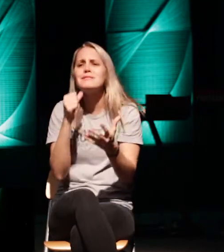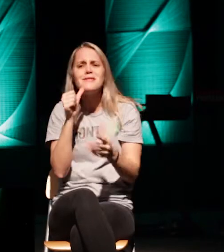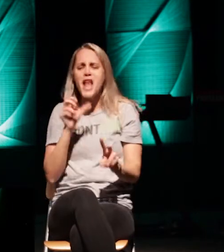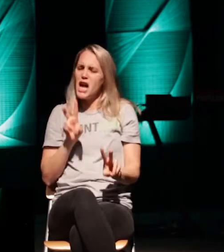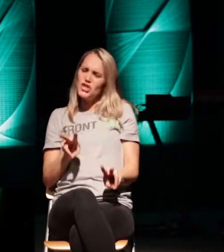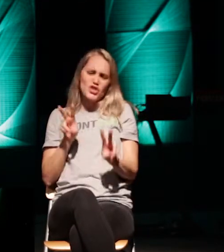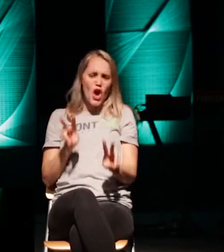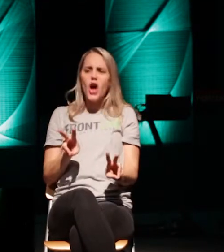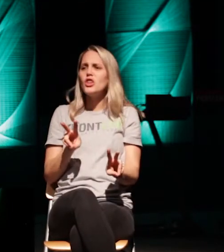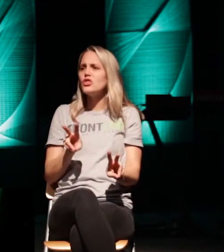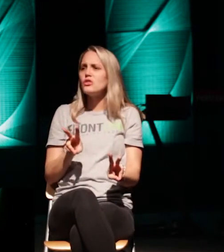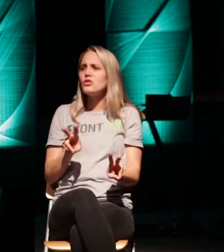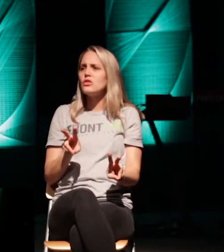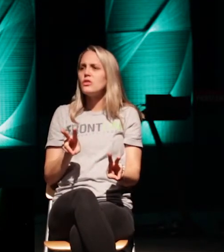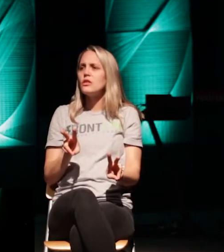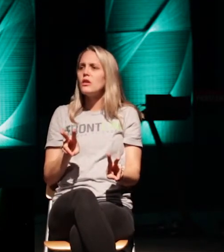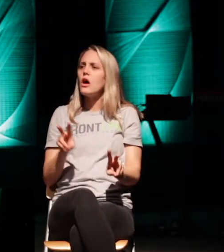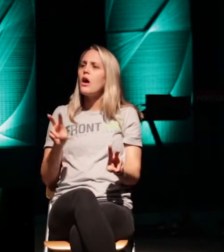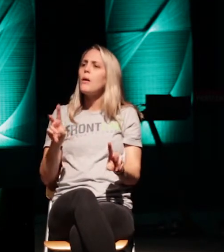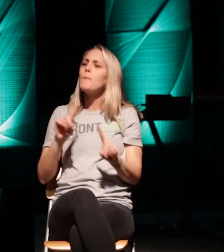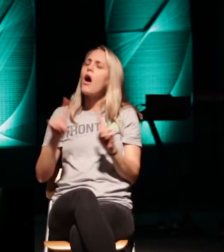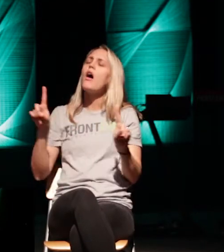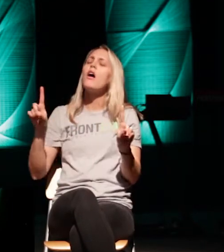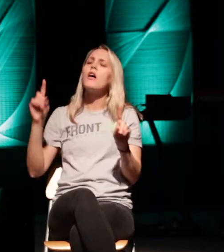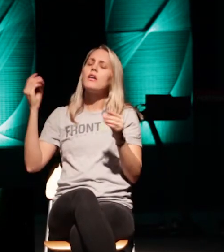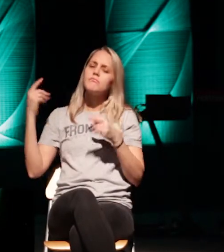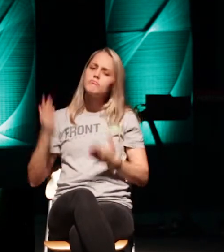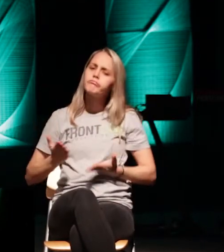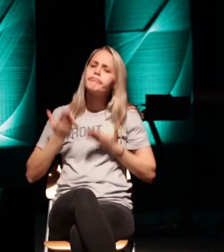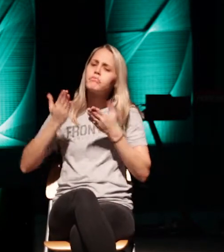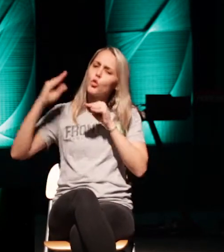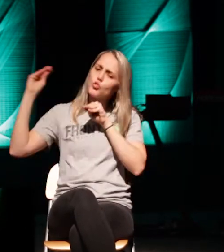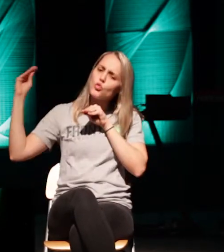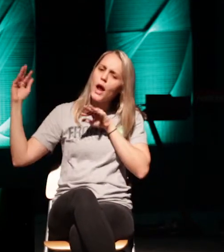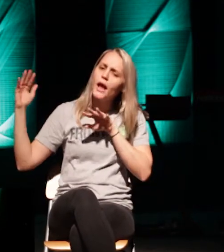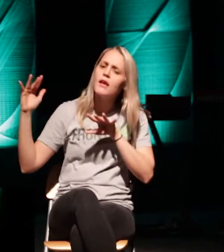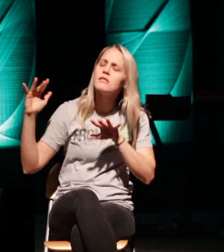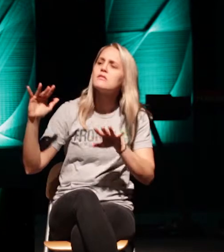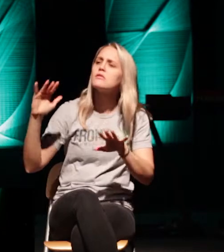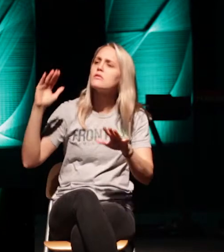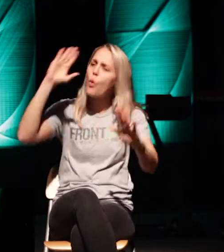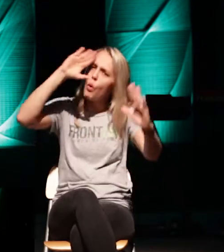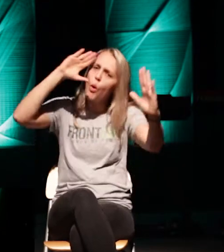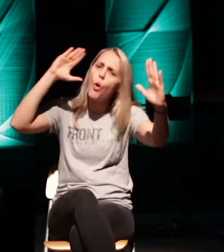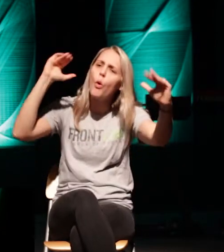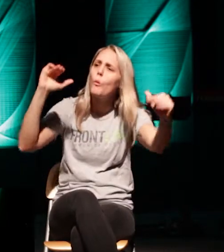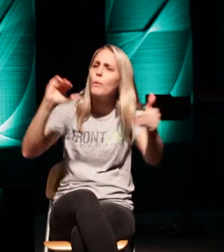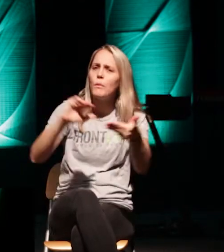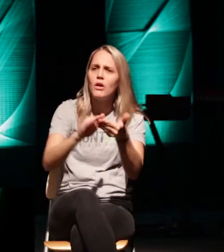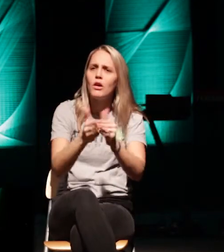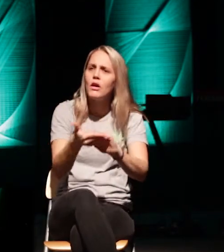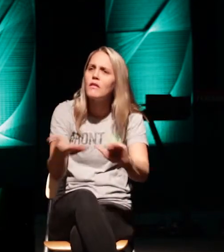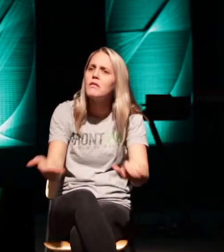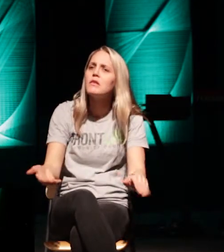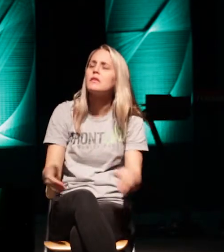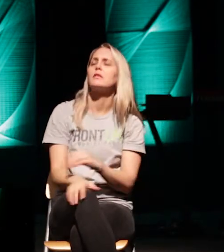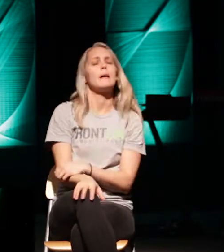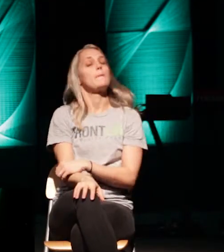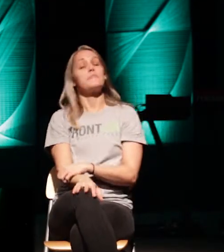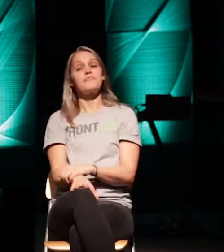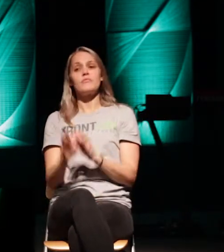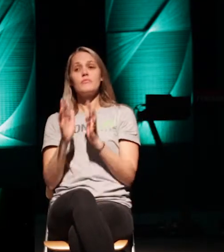one of grace, one of hope, one of forgiveness. So here's what Jesus